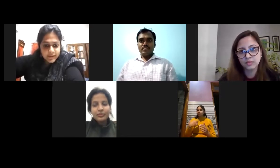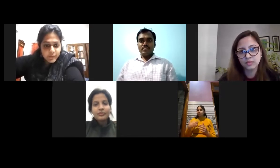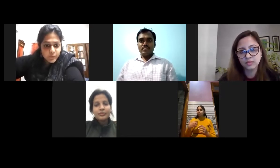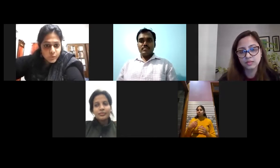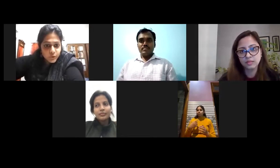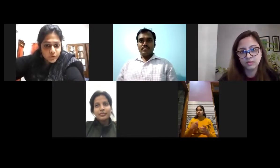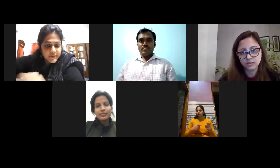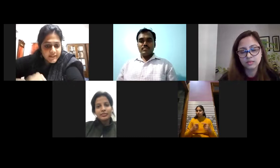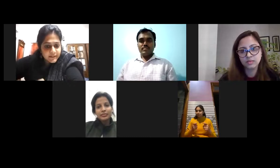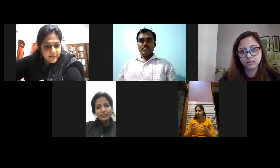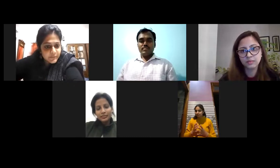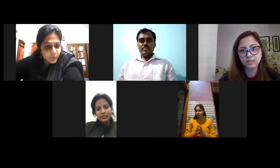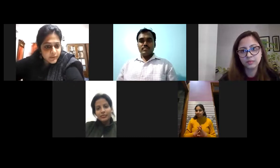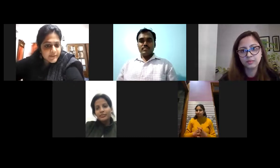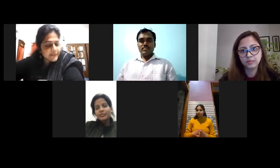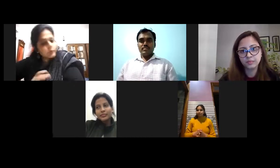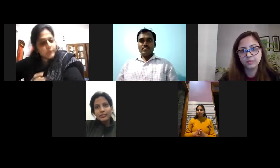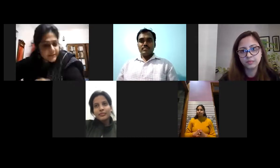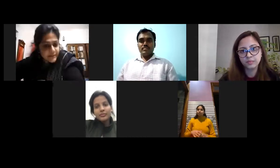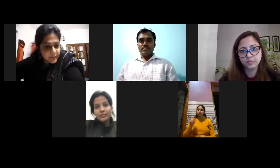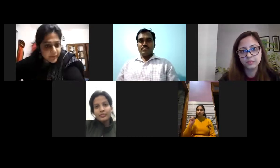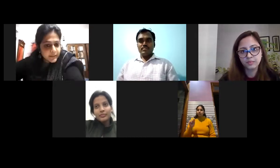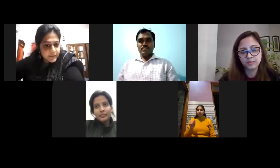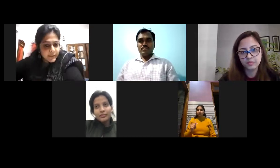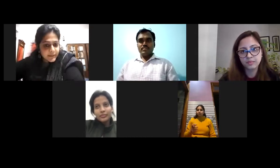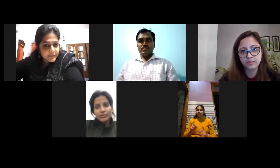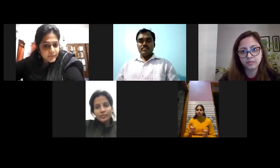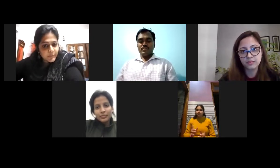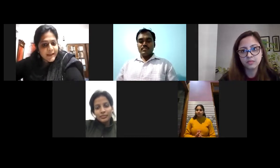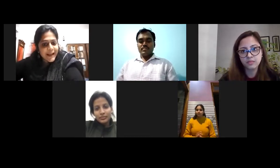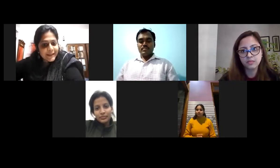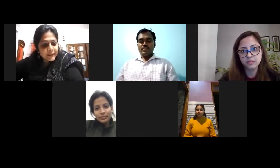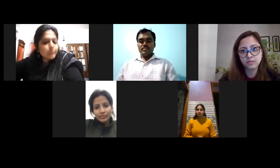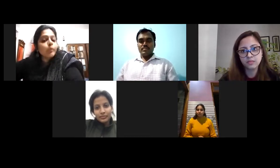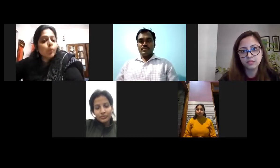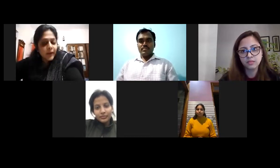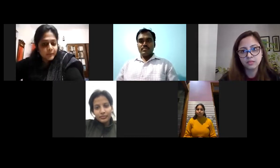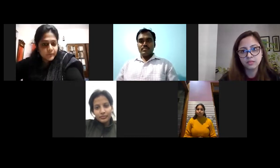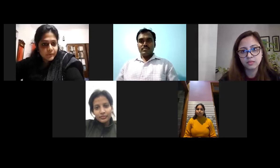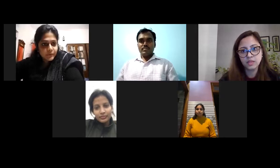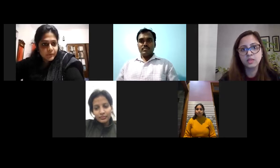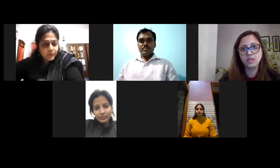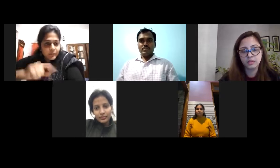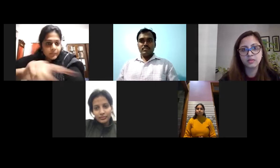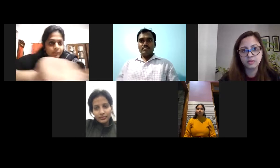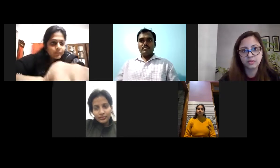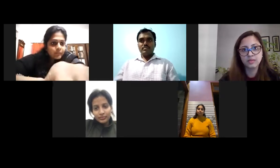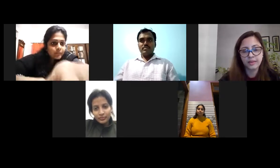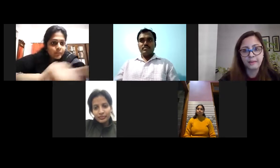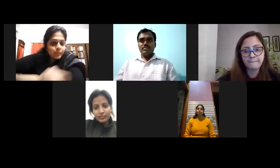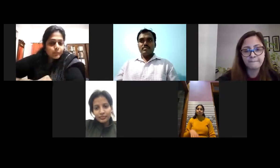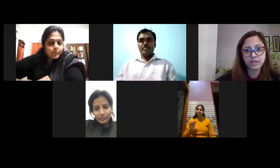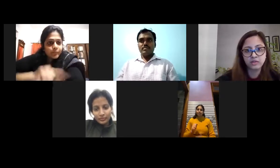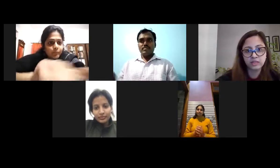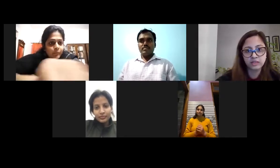in addendum to what you just said. And his point is that in queer disabled narratives, maybe the attic can be more apt.